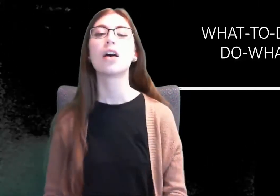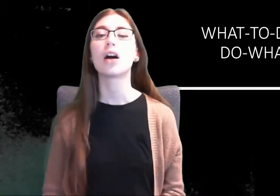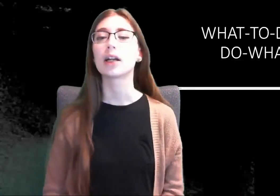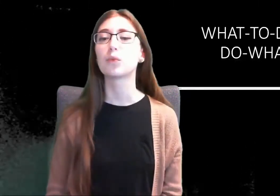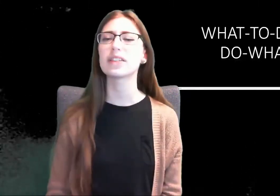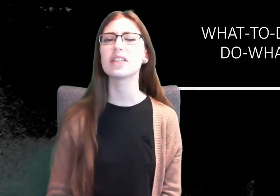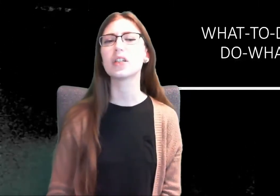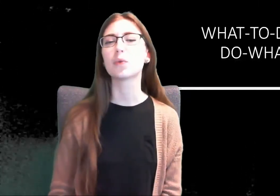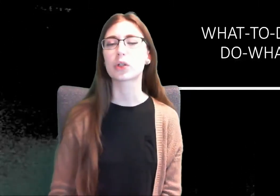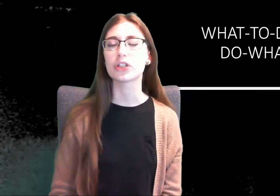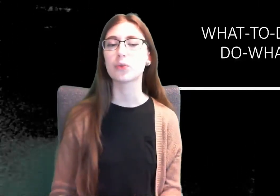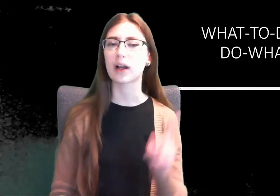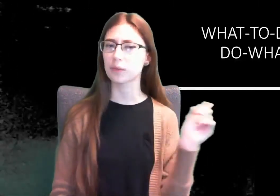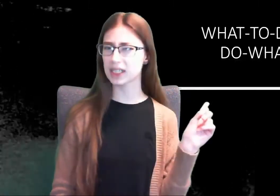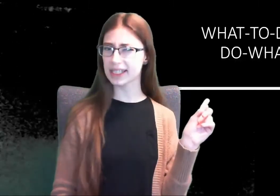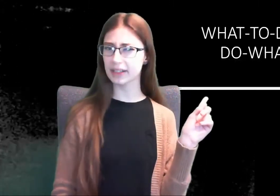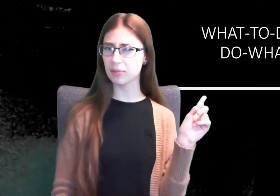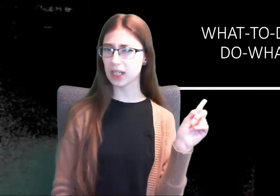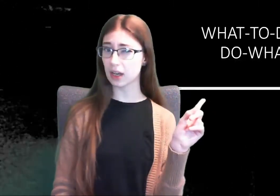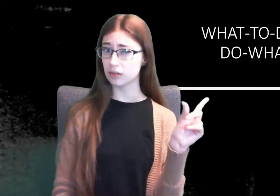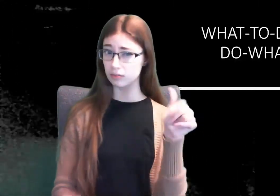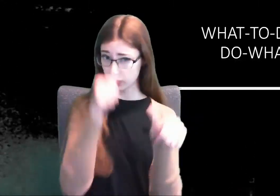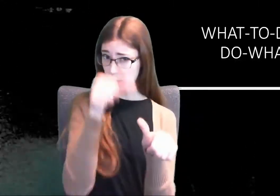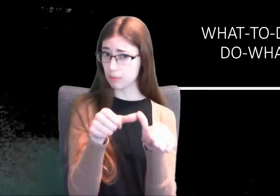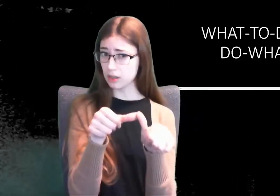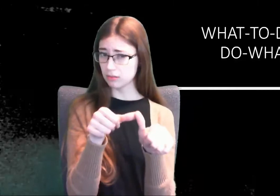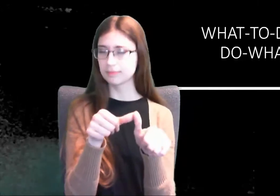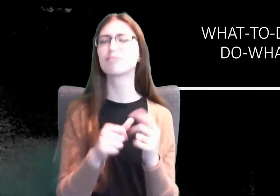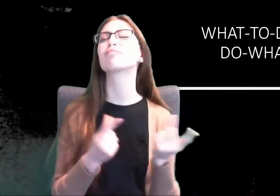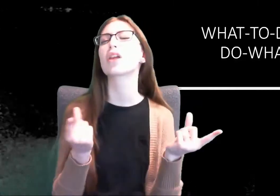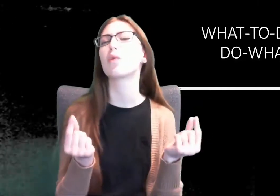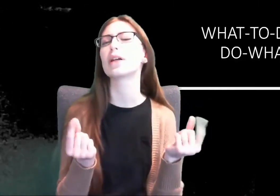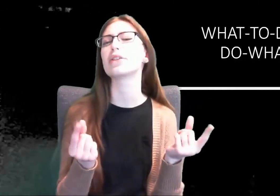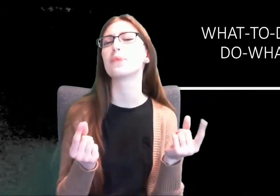All right, what to do or do what? We did this a little bit ago. Do you remember? What do?